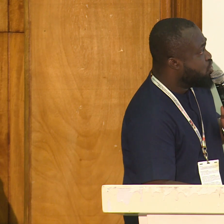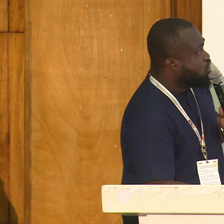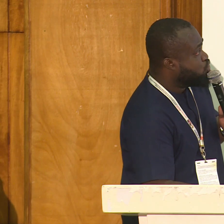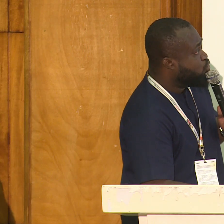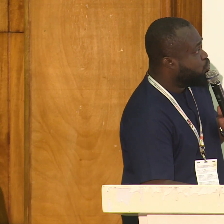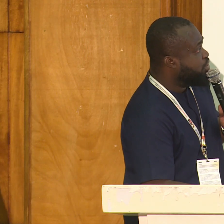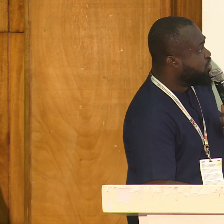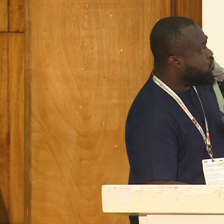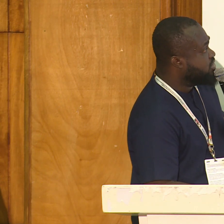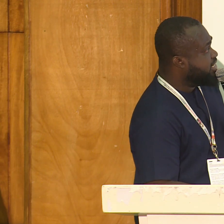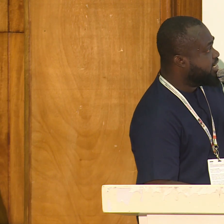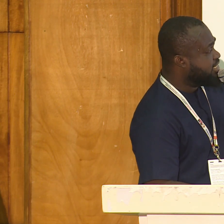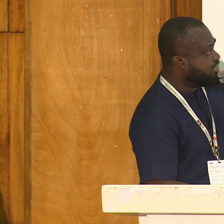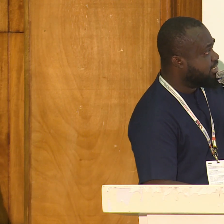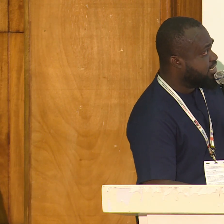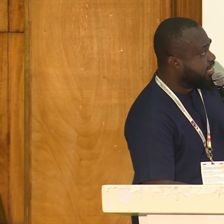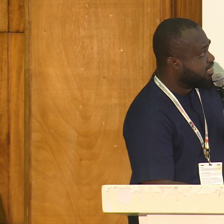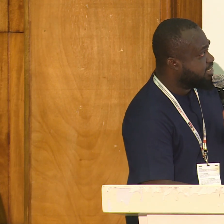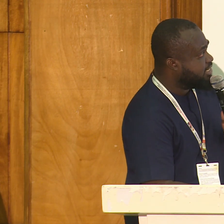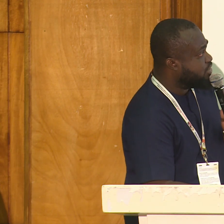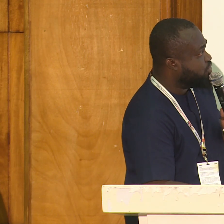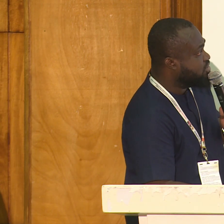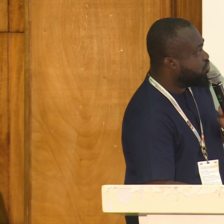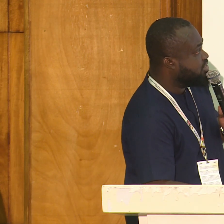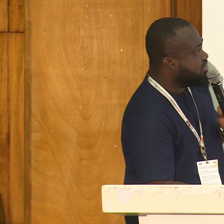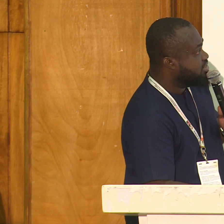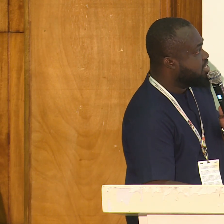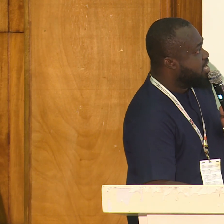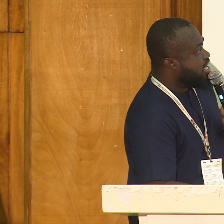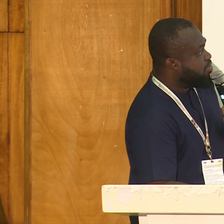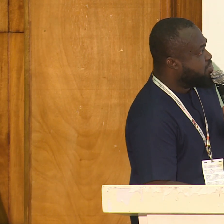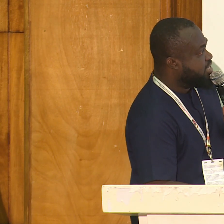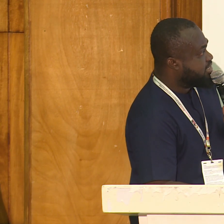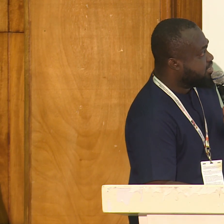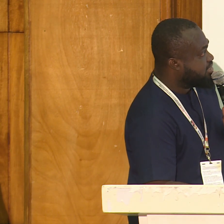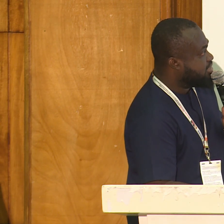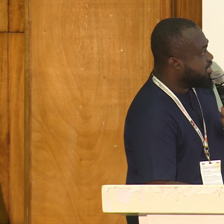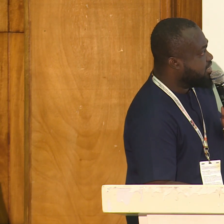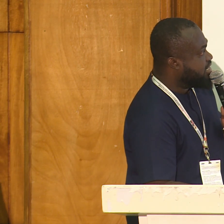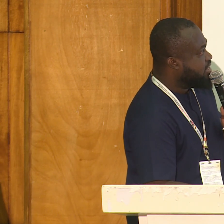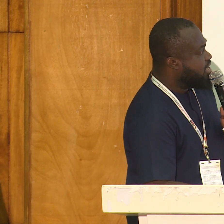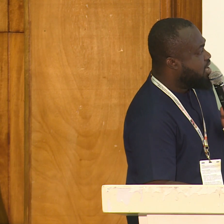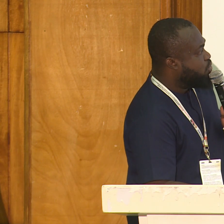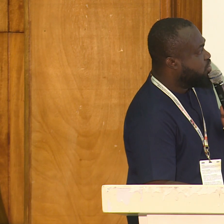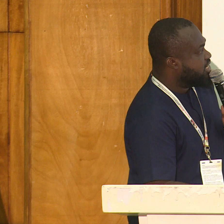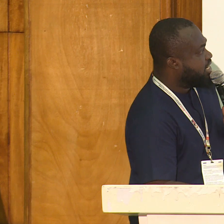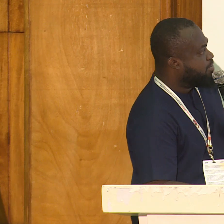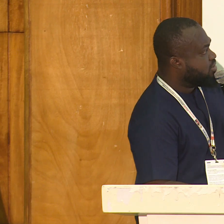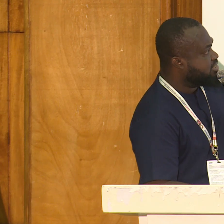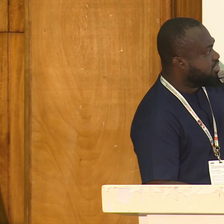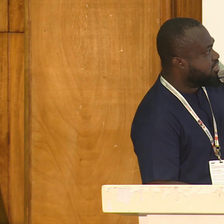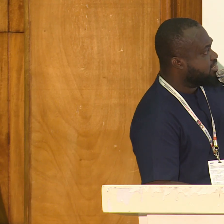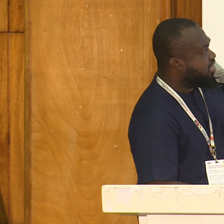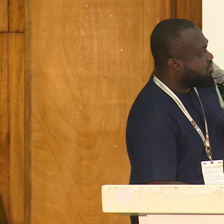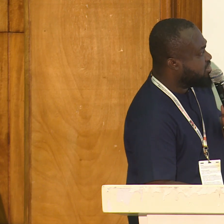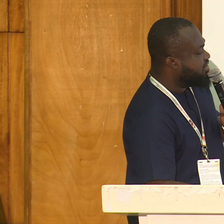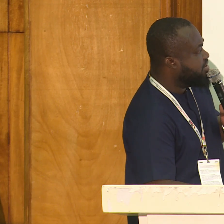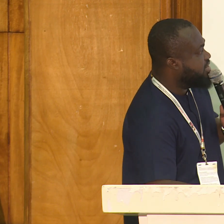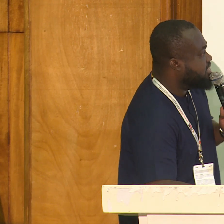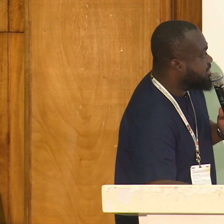analysis. So we used the data, just like I said, the 2020 IBBSS data, which had about